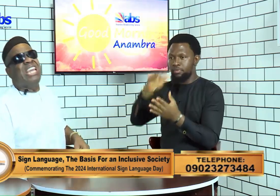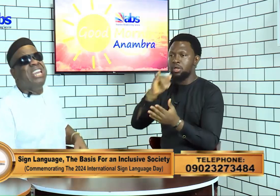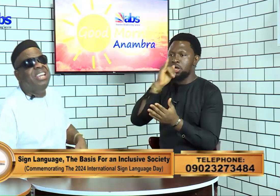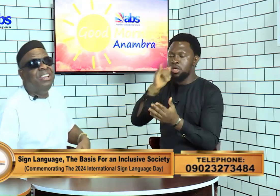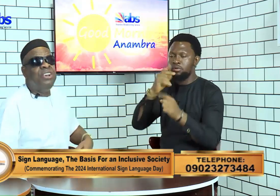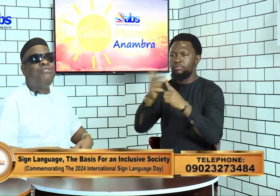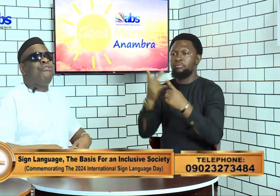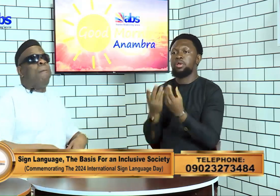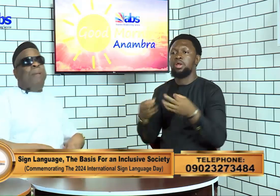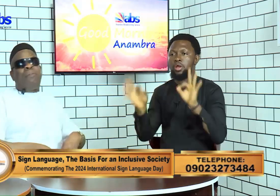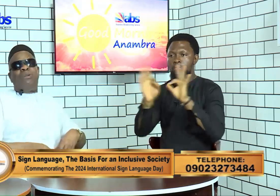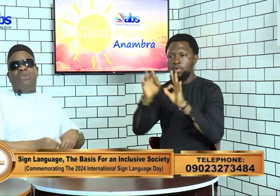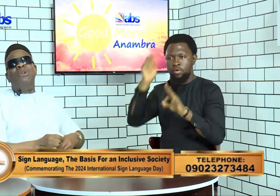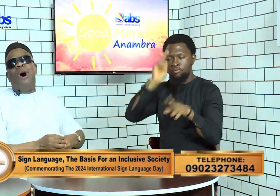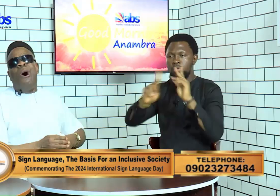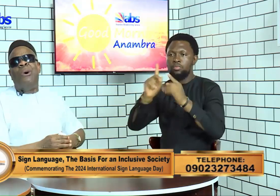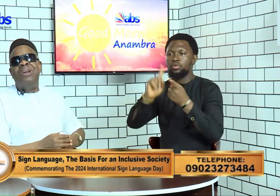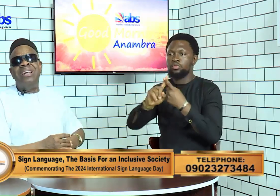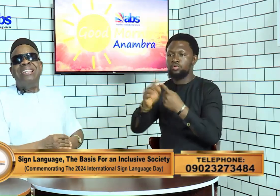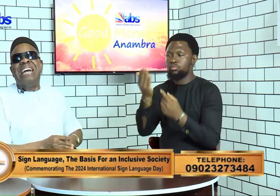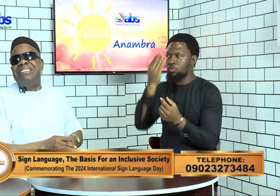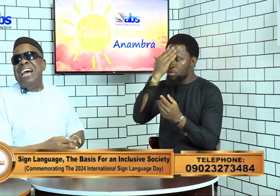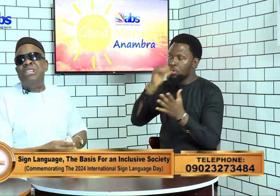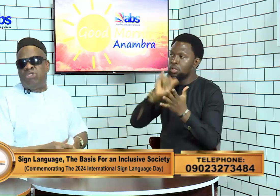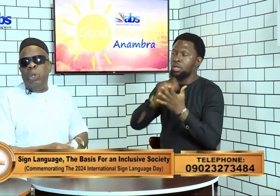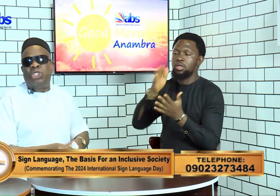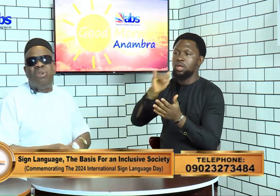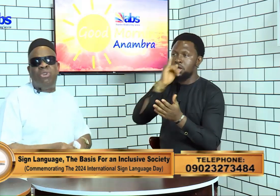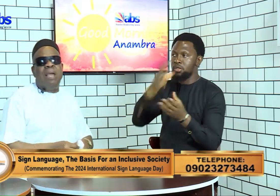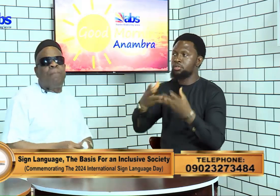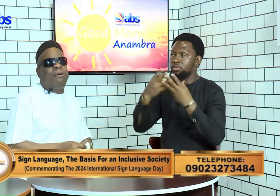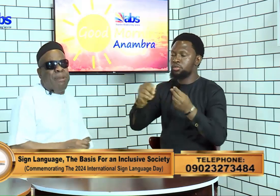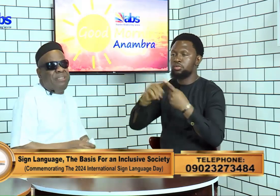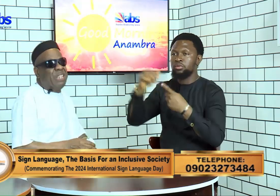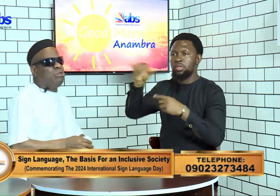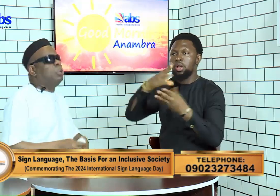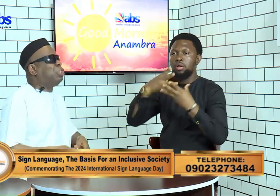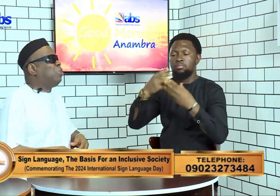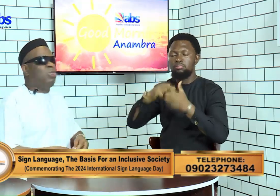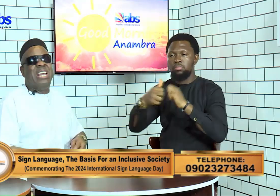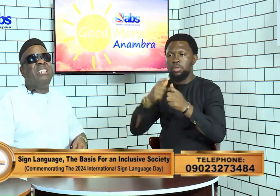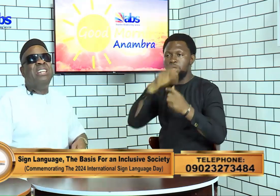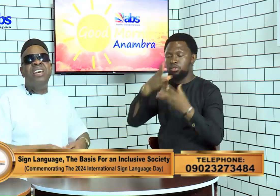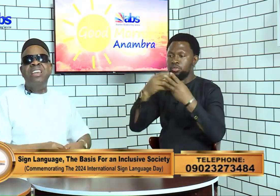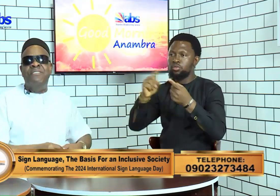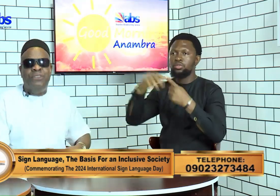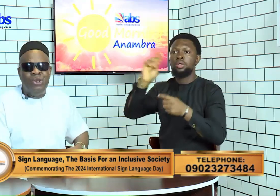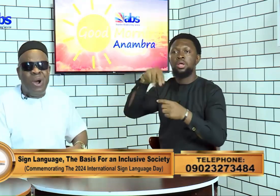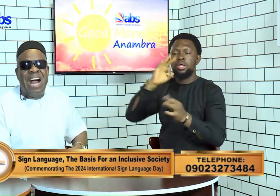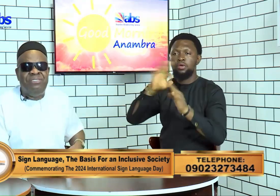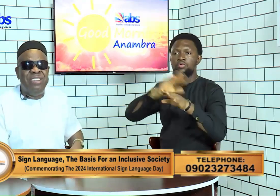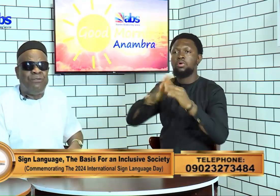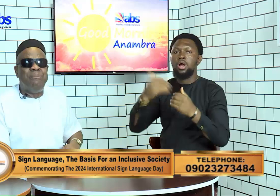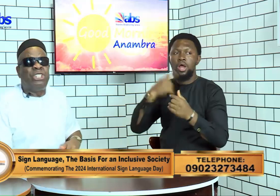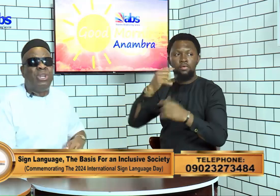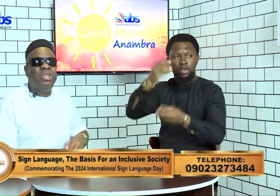is key for people to know that there is solution to their problem, there is solution to their need. If you don't